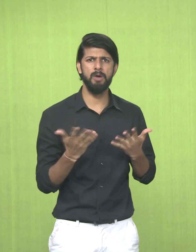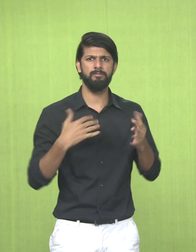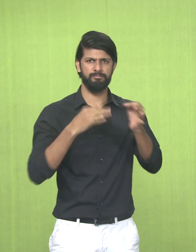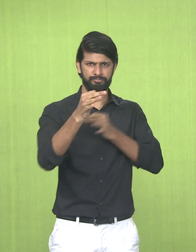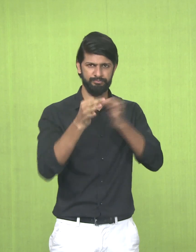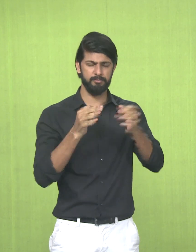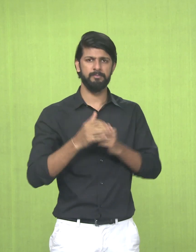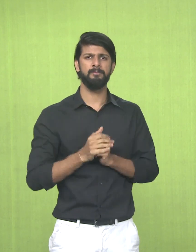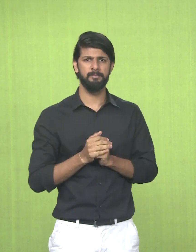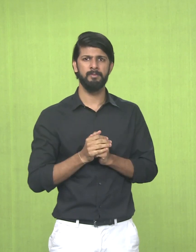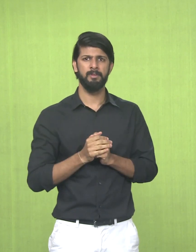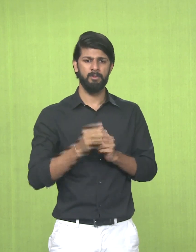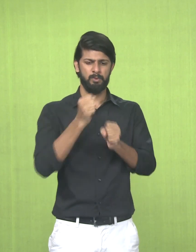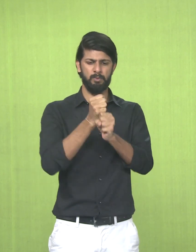There will be a process of this lesson.